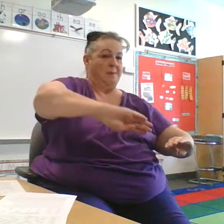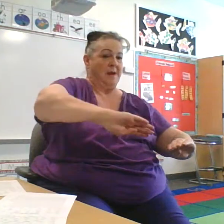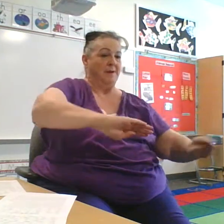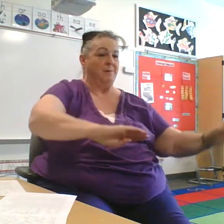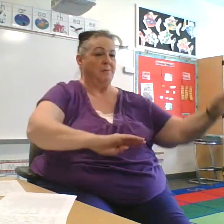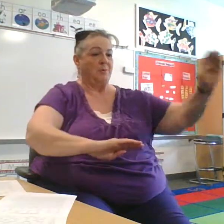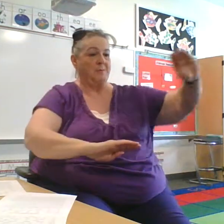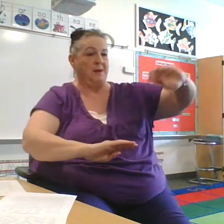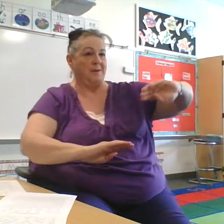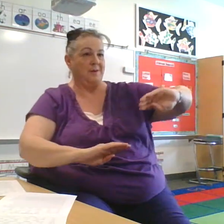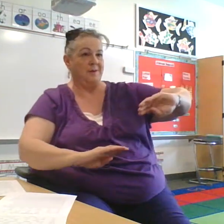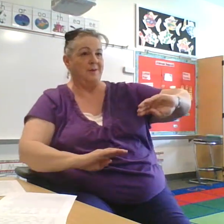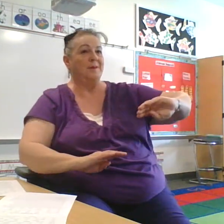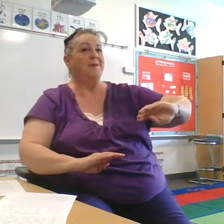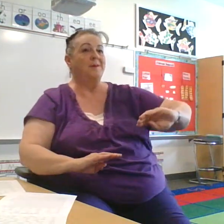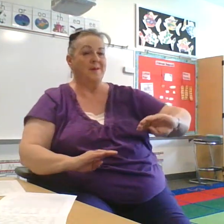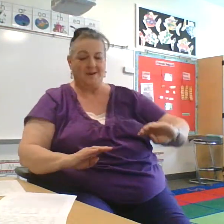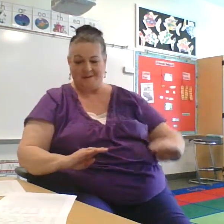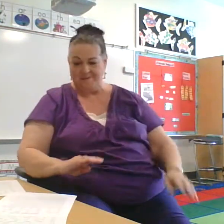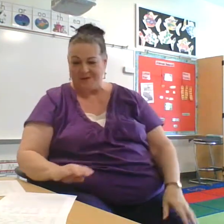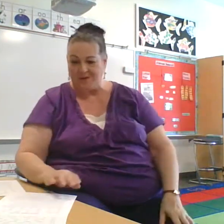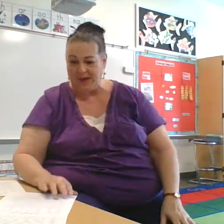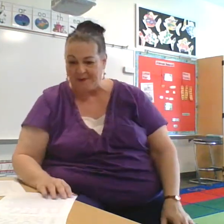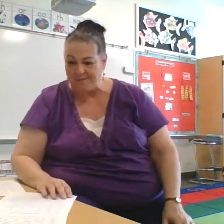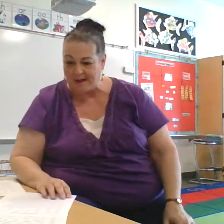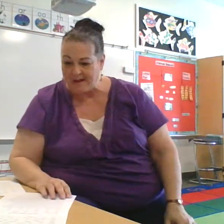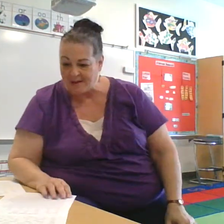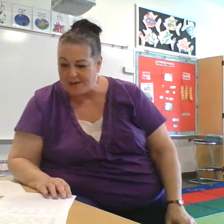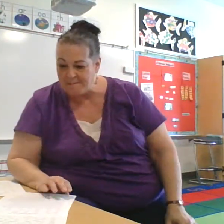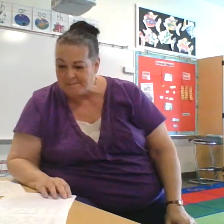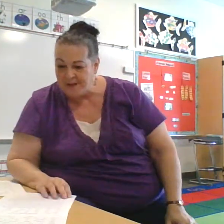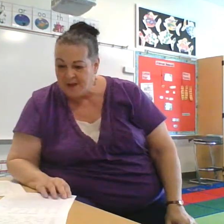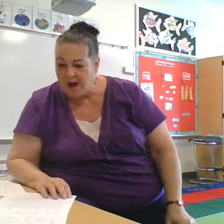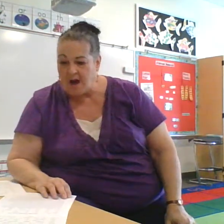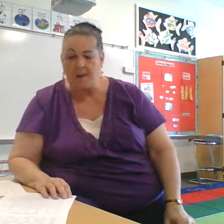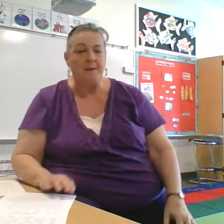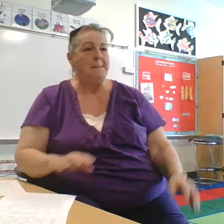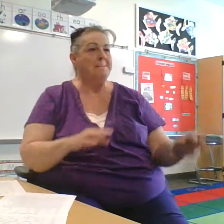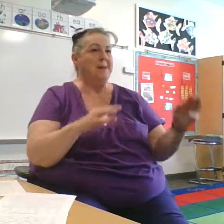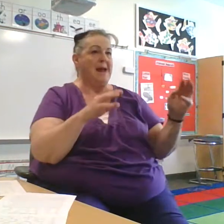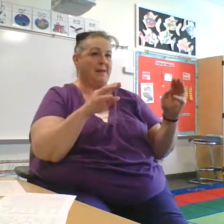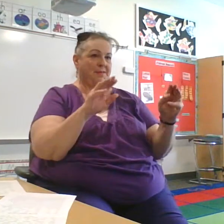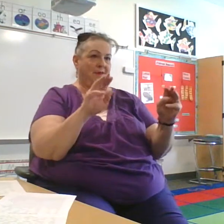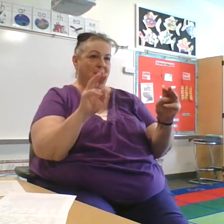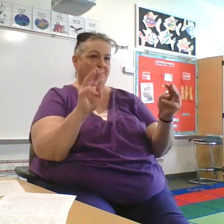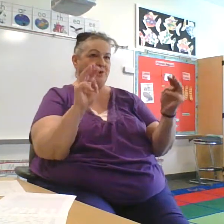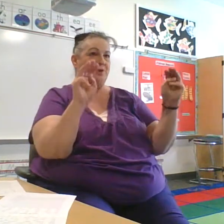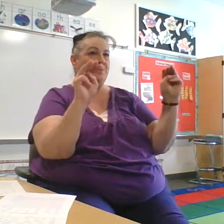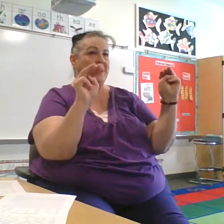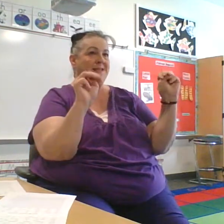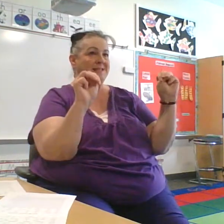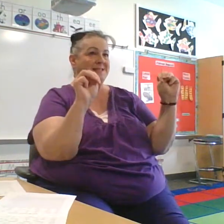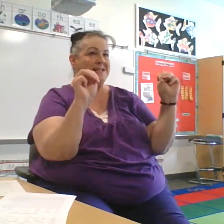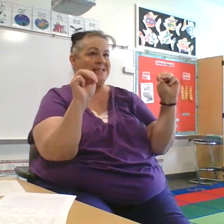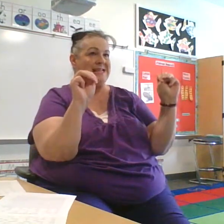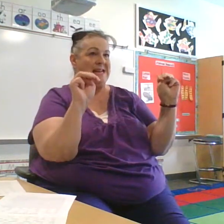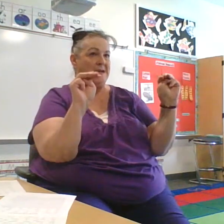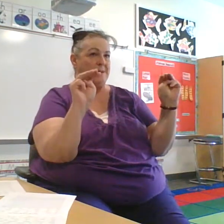in, pour them in. There you go. Okay, biology. Math, two extended